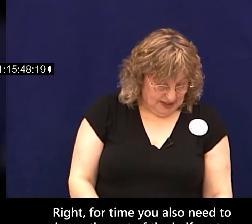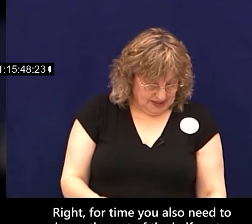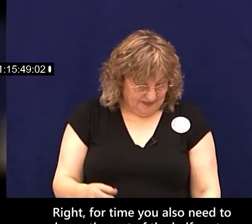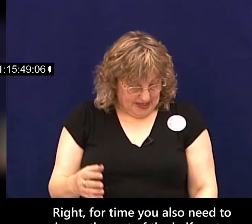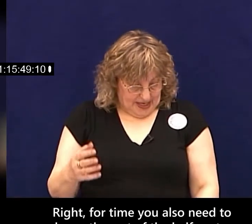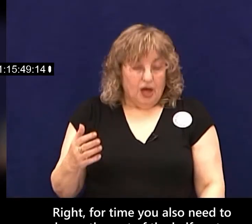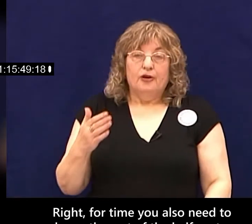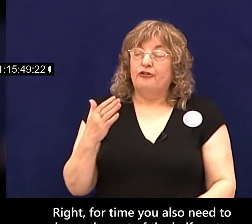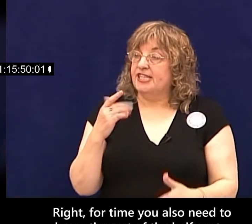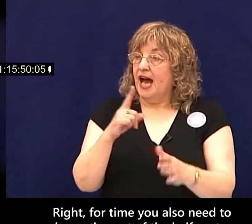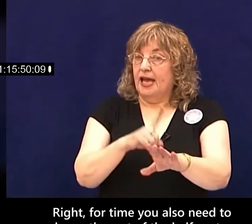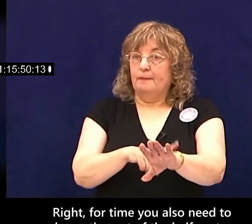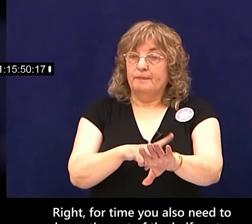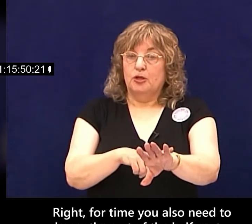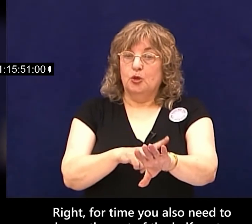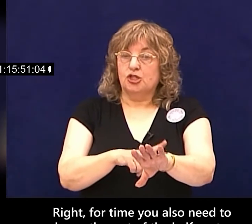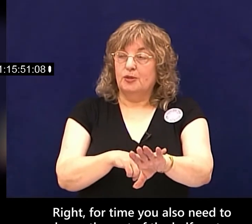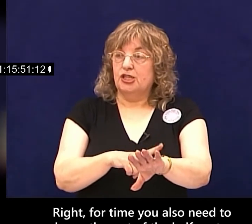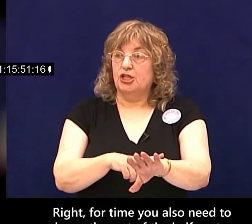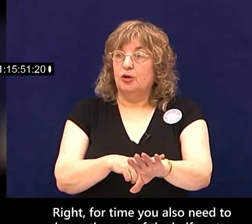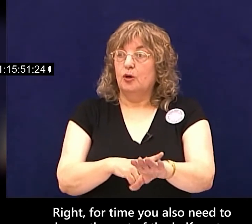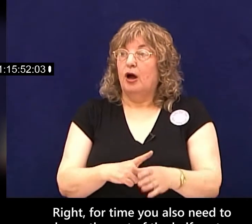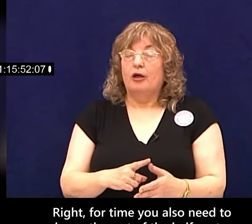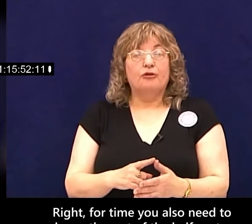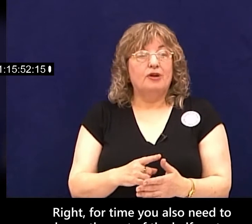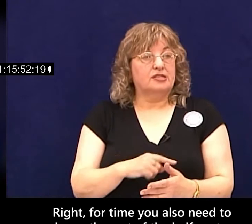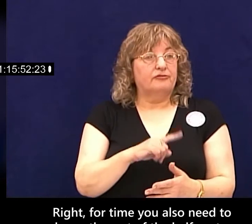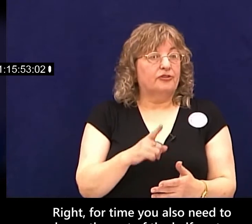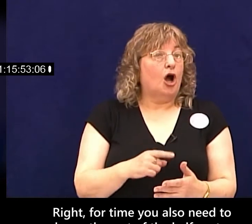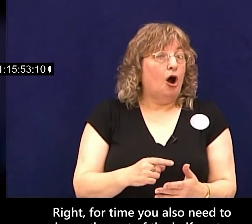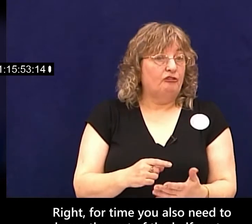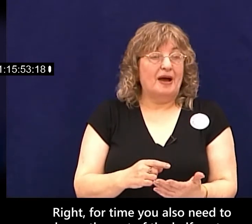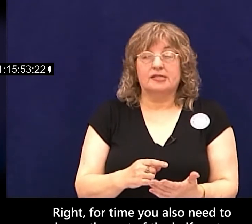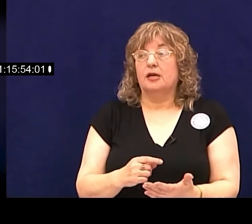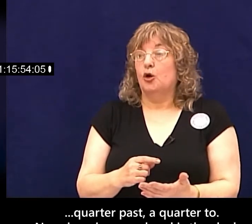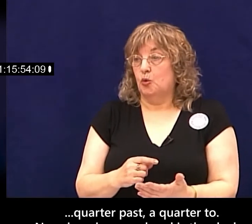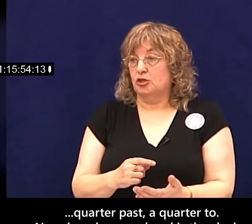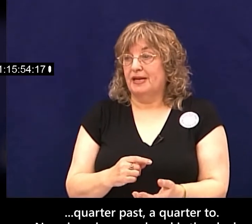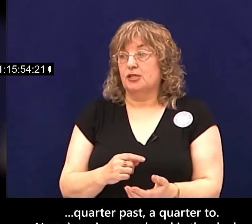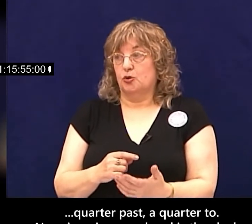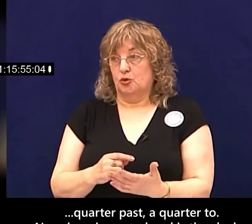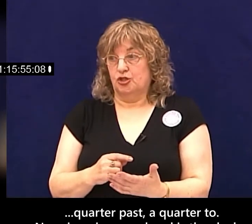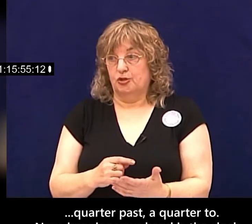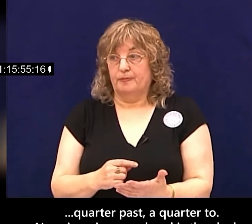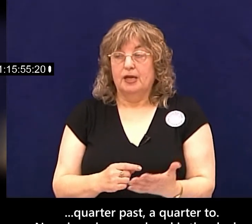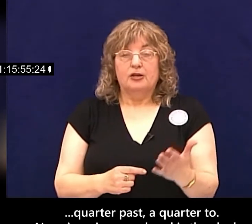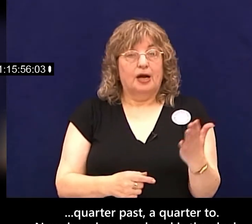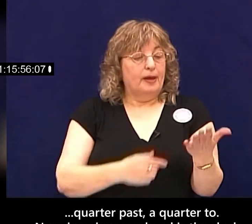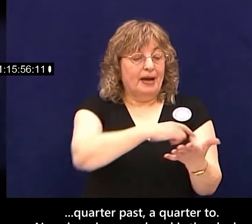Right. For time, you also need to know the rest of the half past, quarter to. Now, imagine